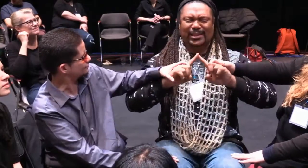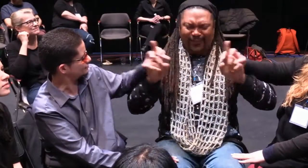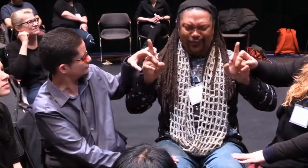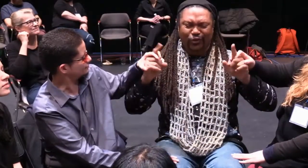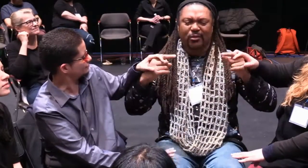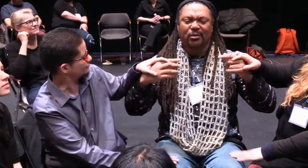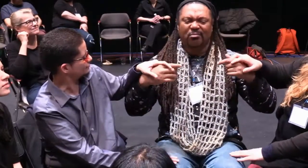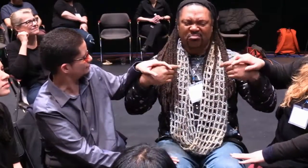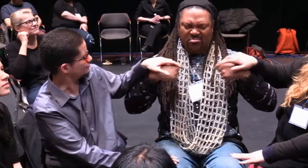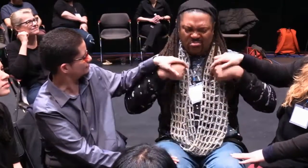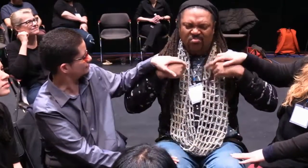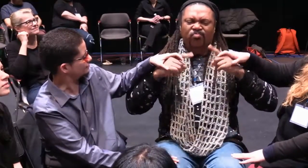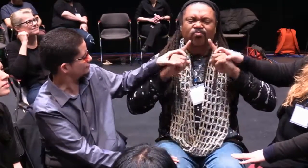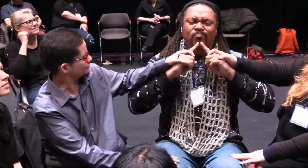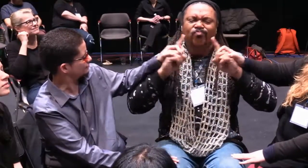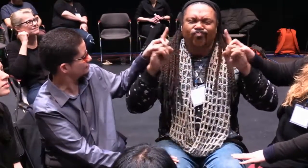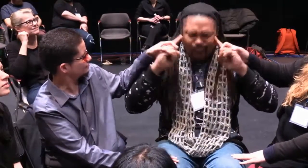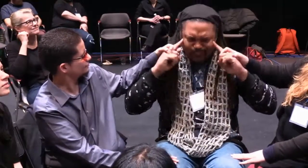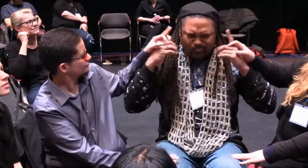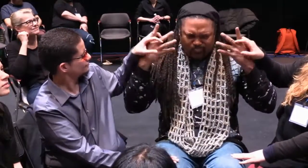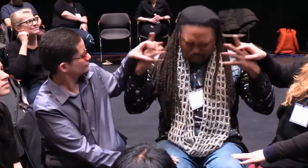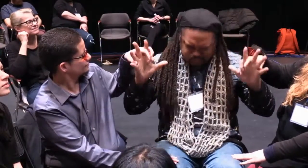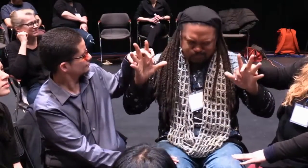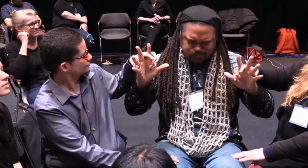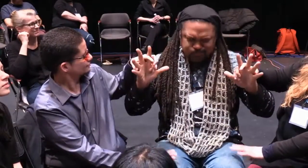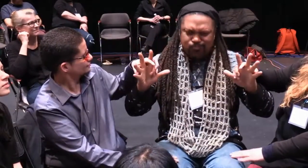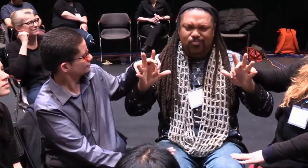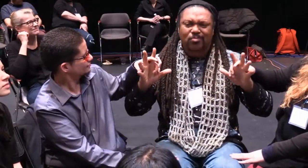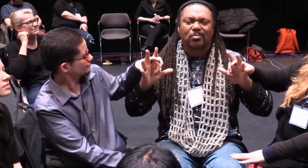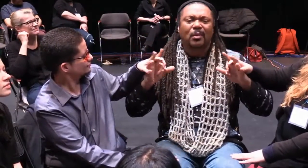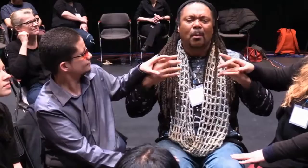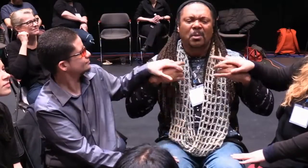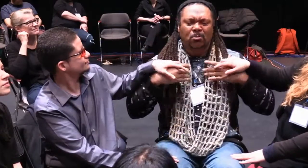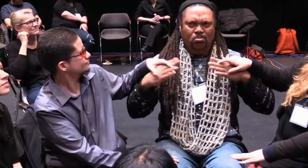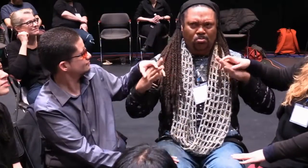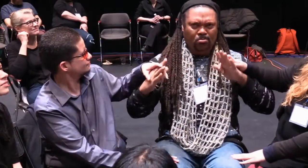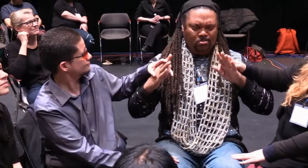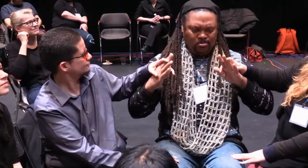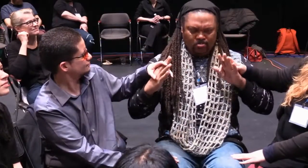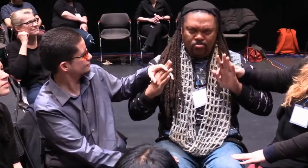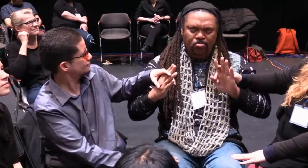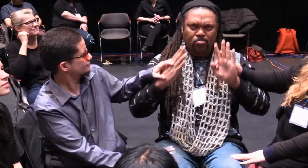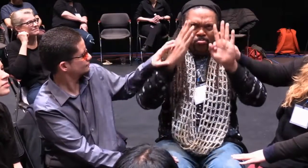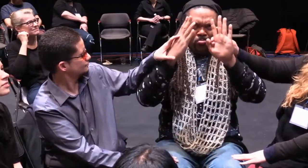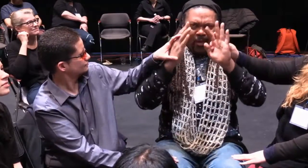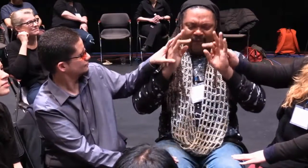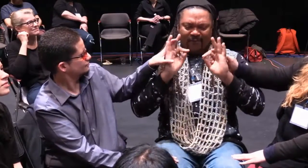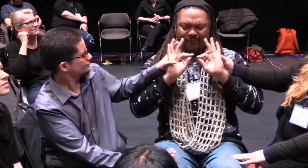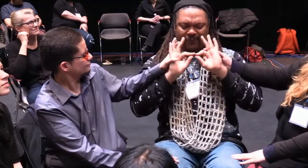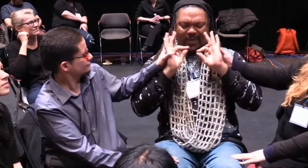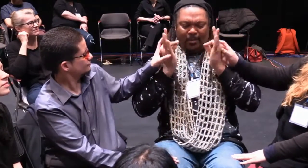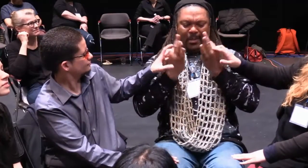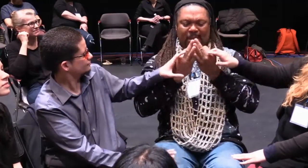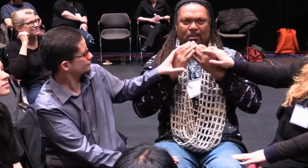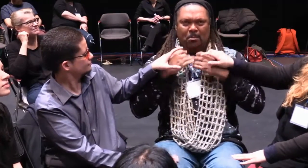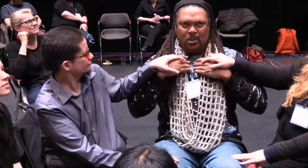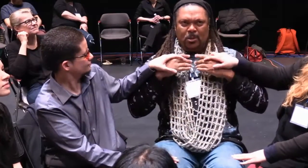I began to consider myself as deaf first and